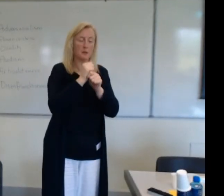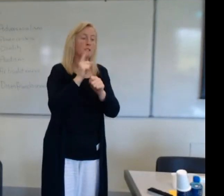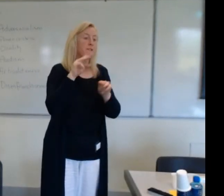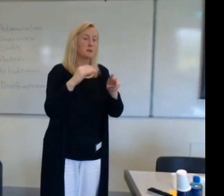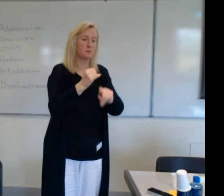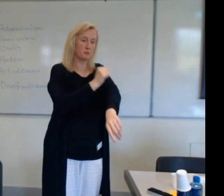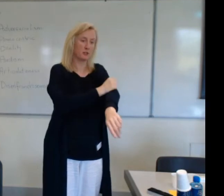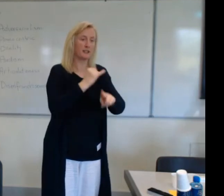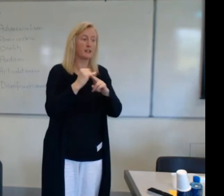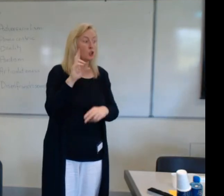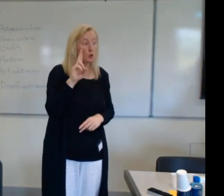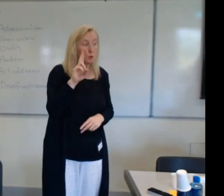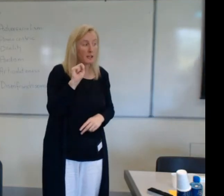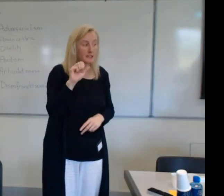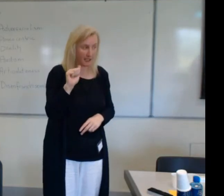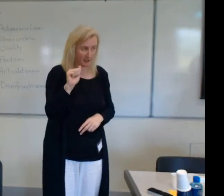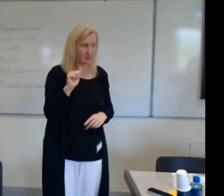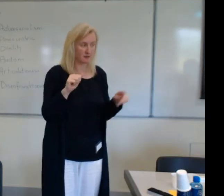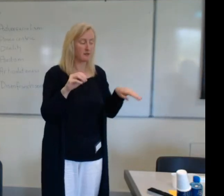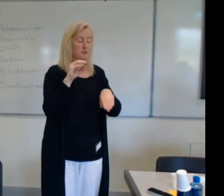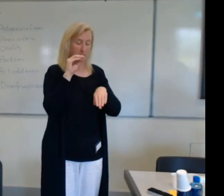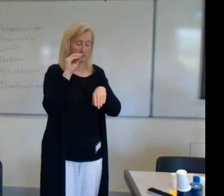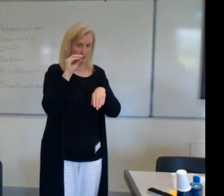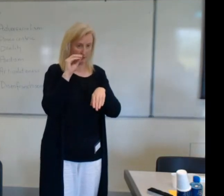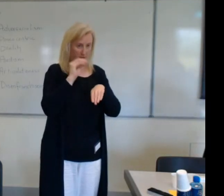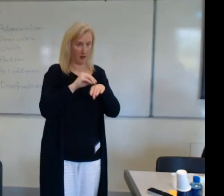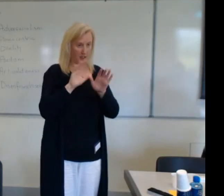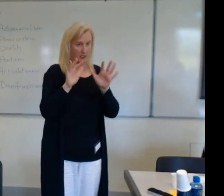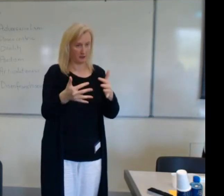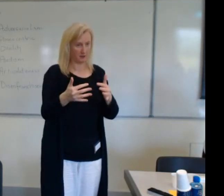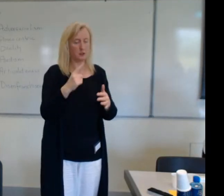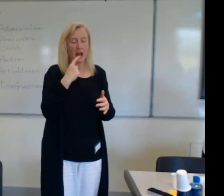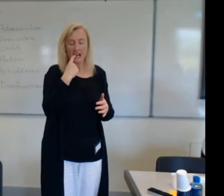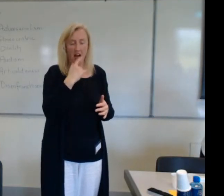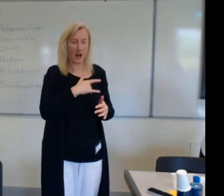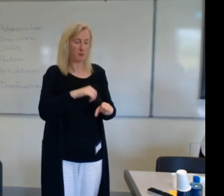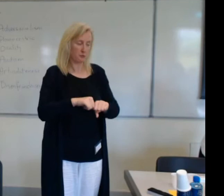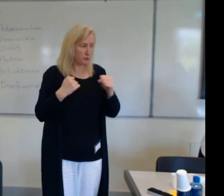in the USA. So you can find that online if you want. It's heartbreaking, but worth a